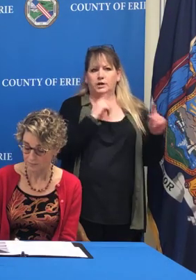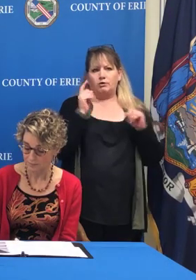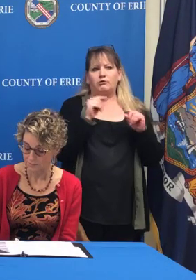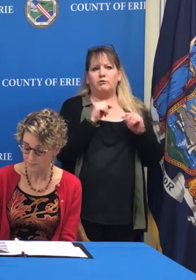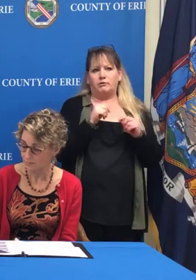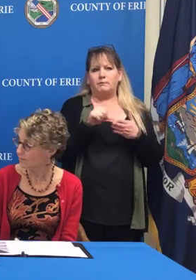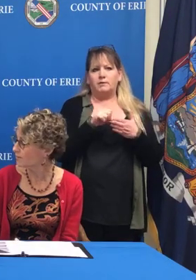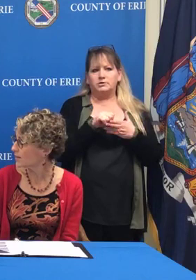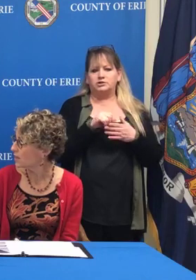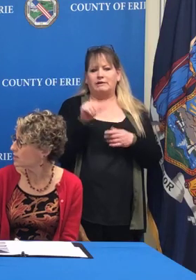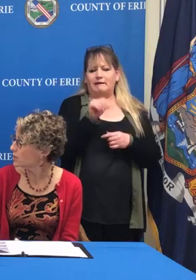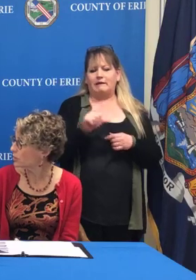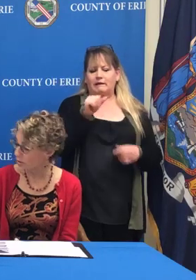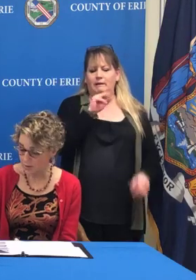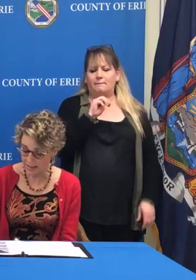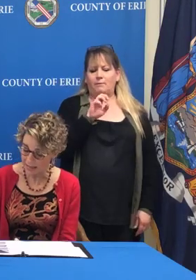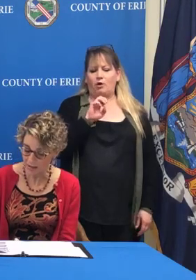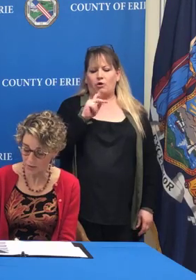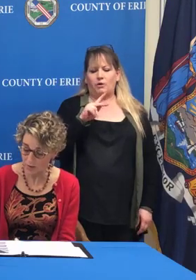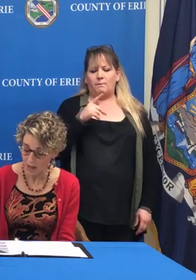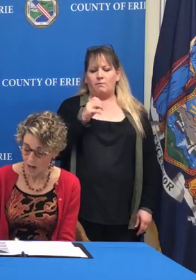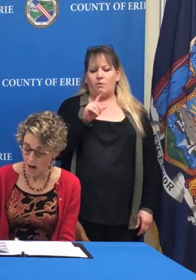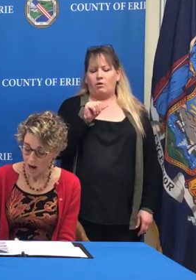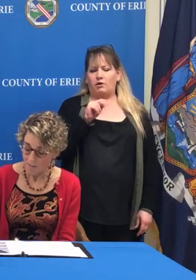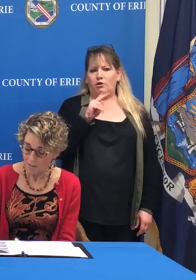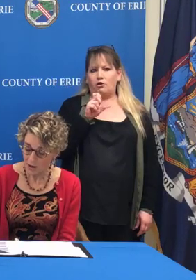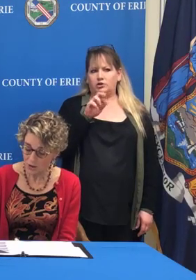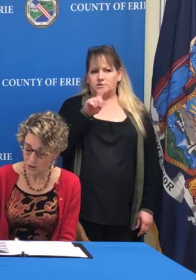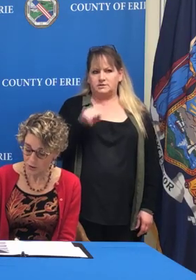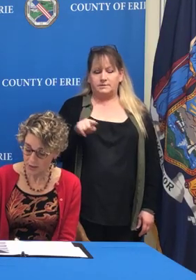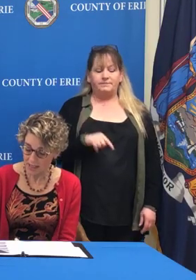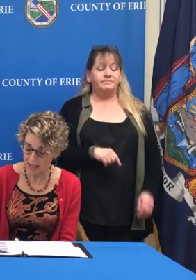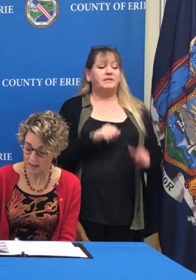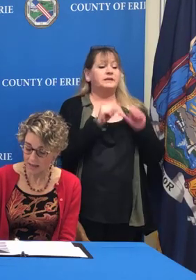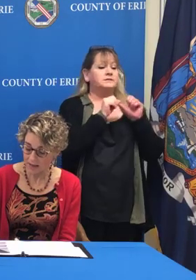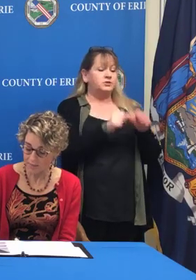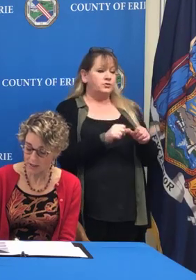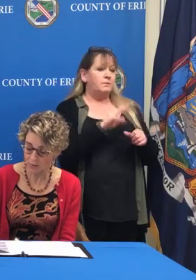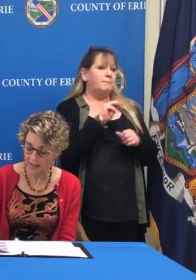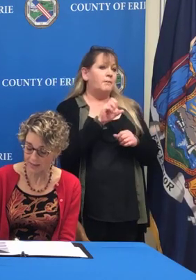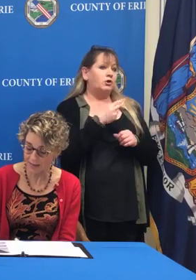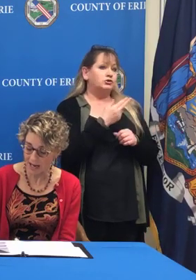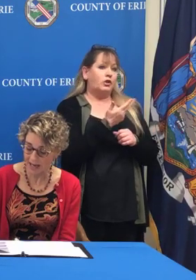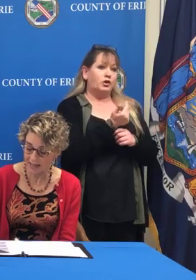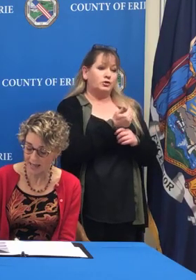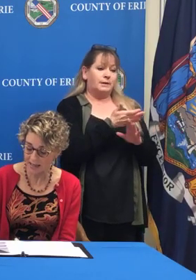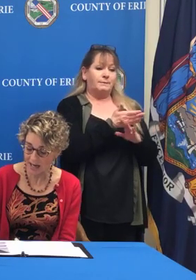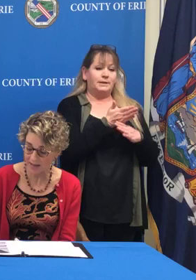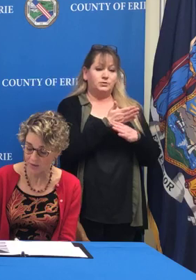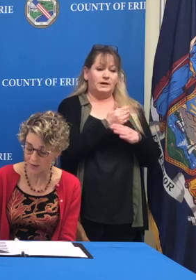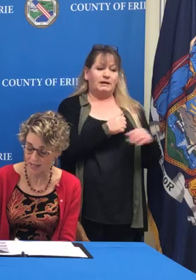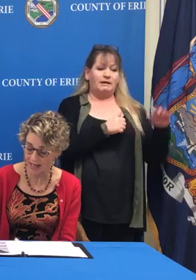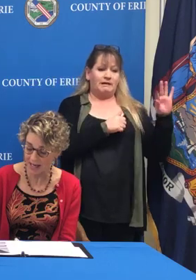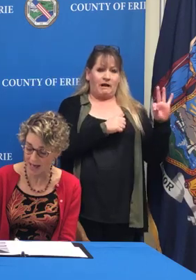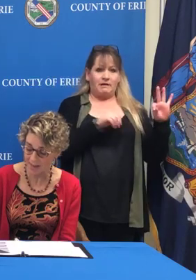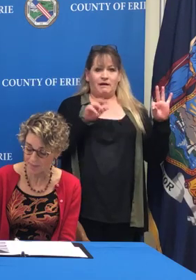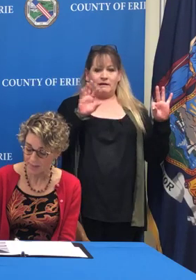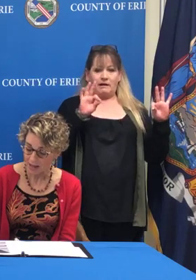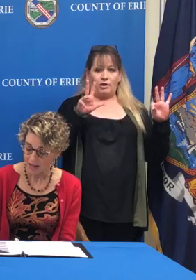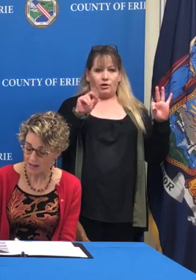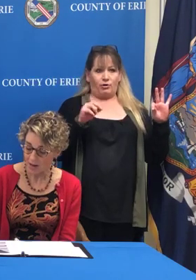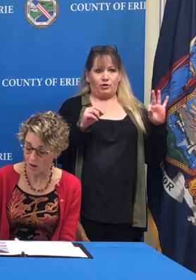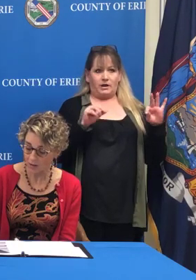Poloncarz. So to continue, March 13th, between 9 and 9:30